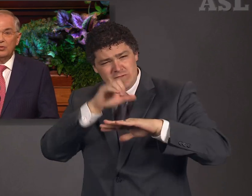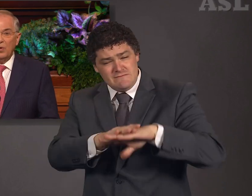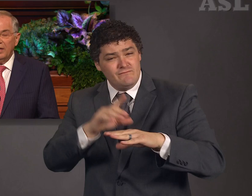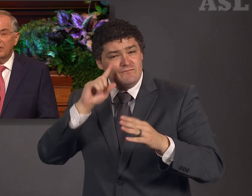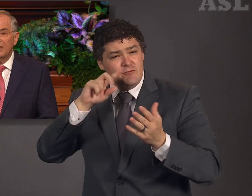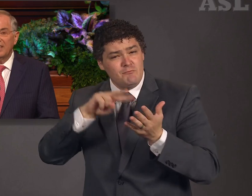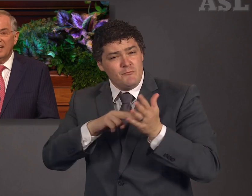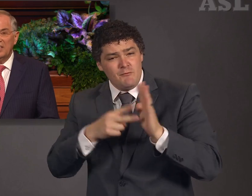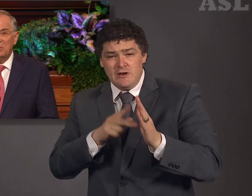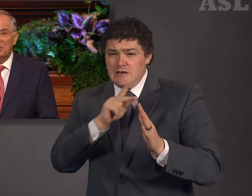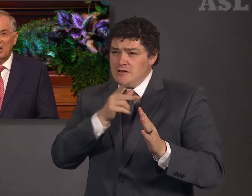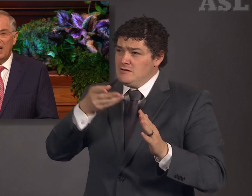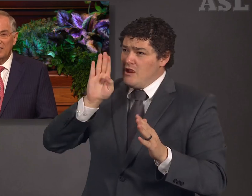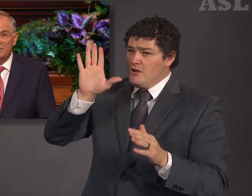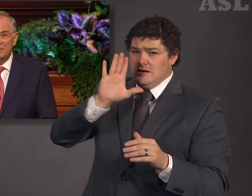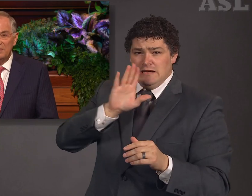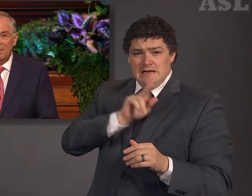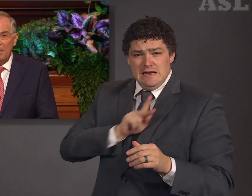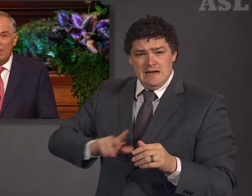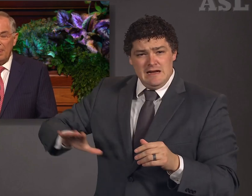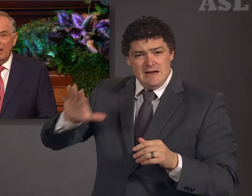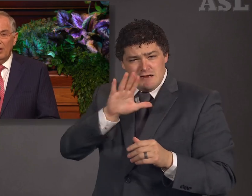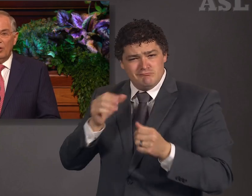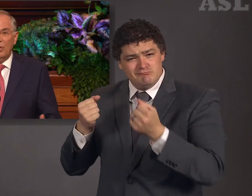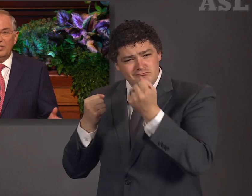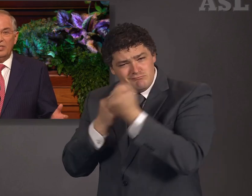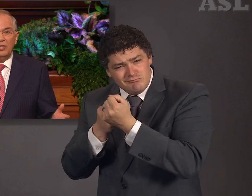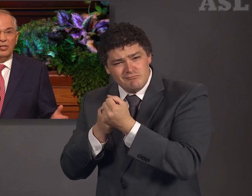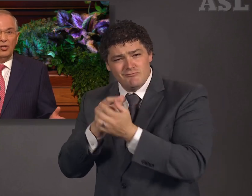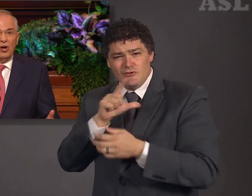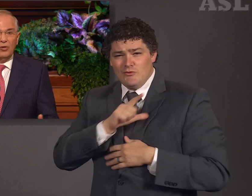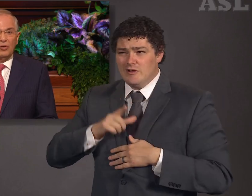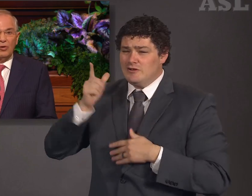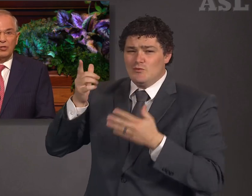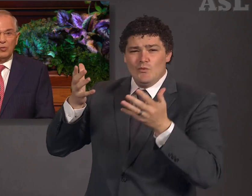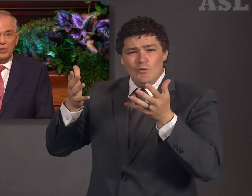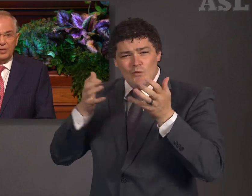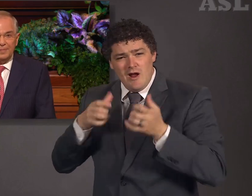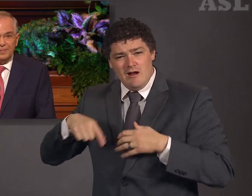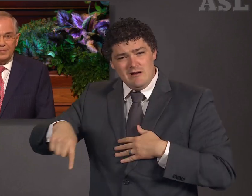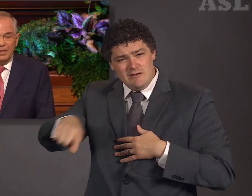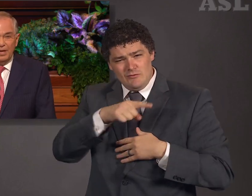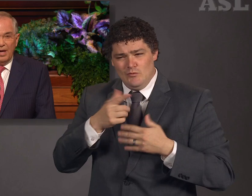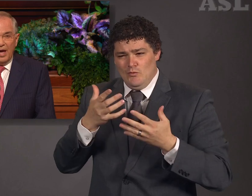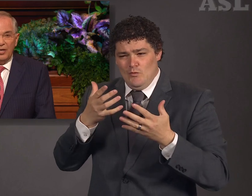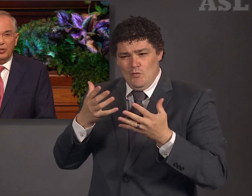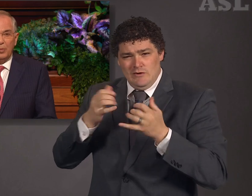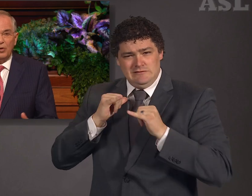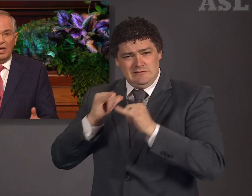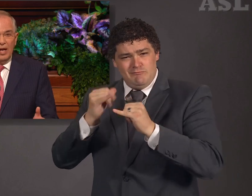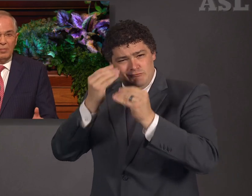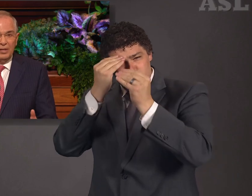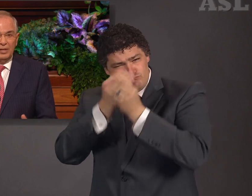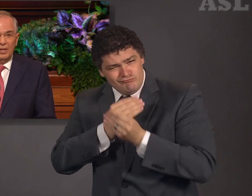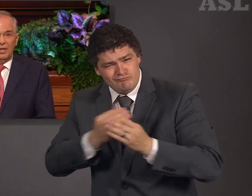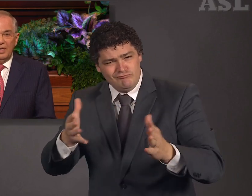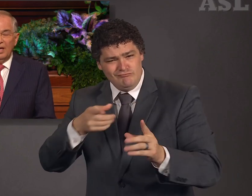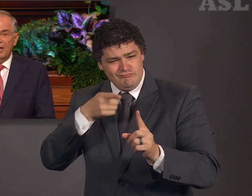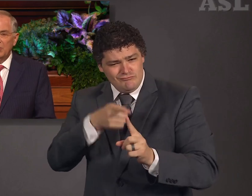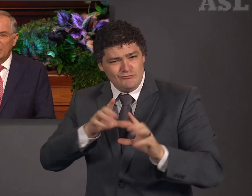to strengthen the kingdom of God. We seek to know the Lord's will and to proclaim